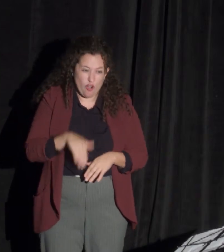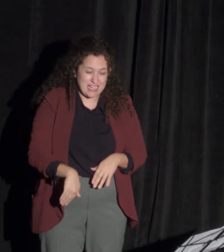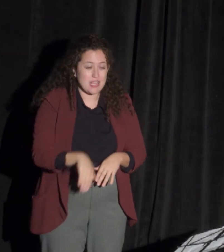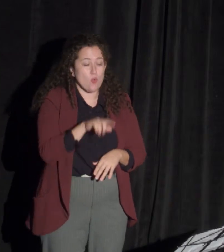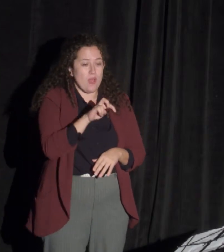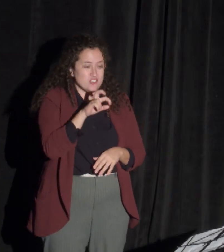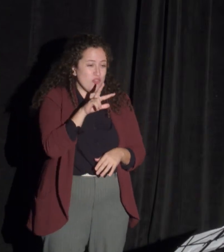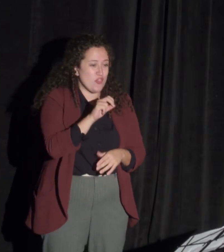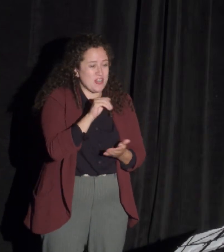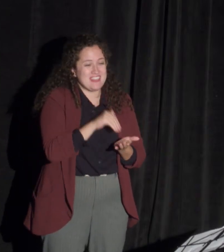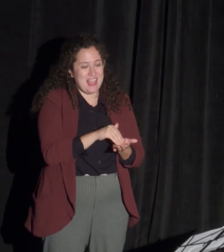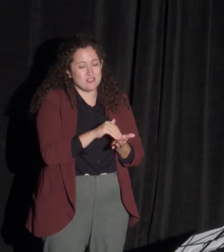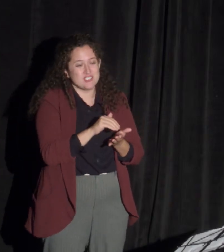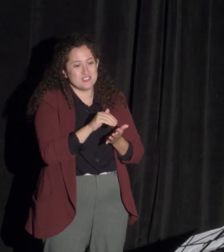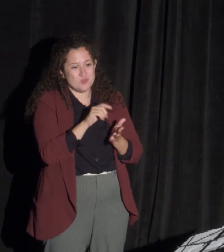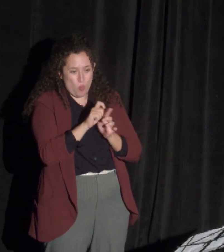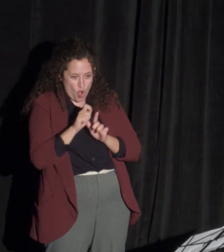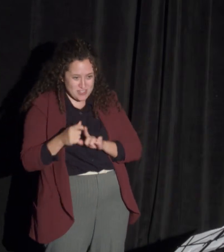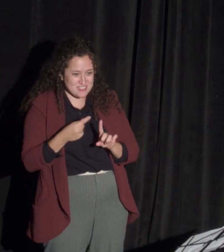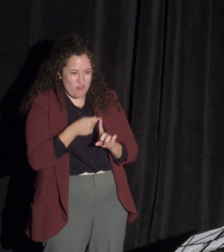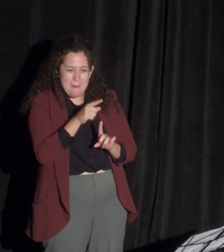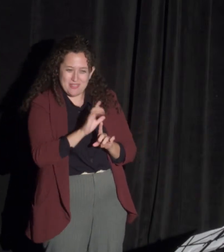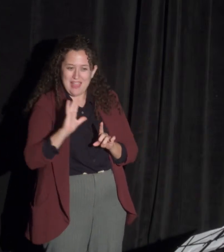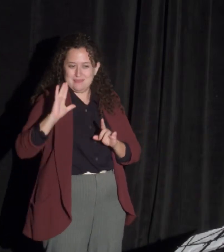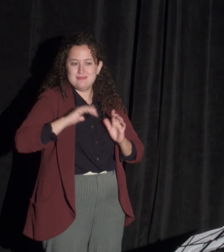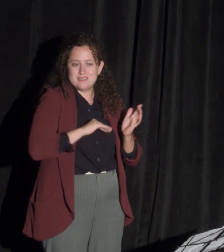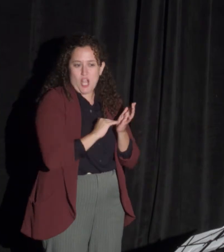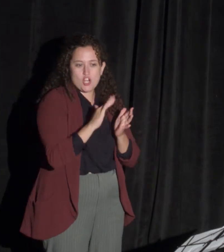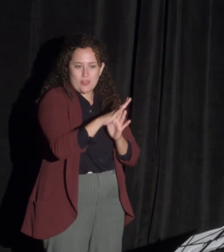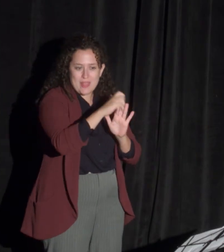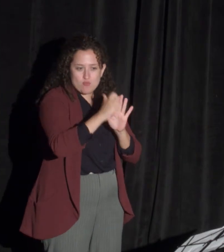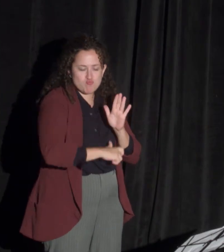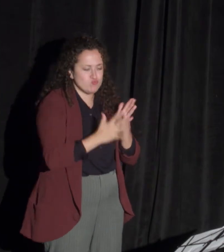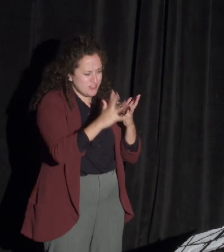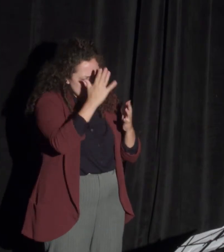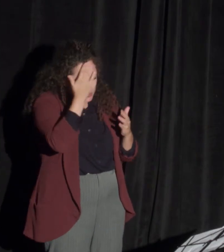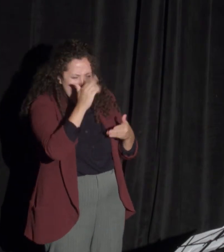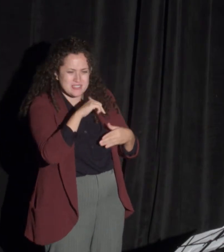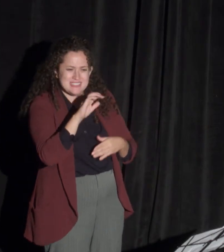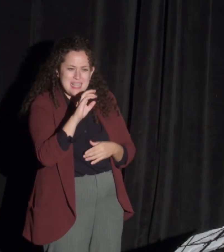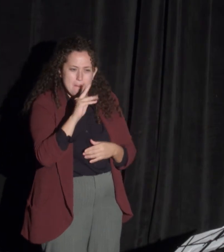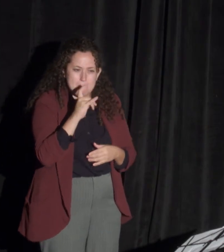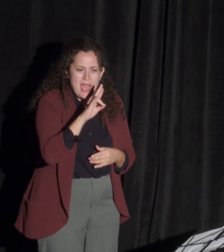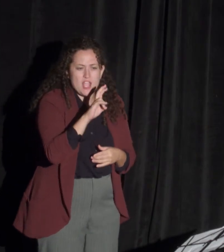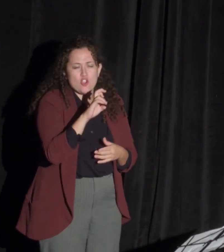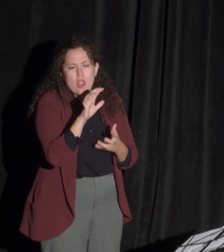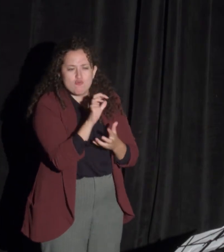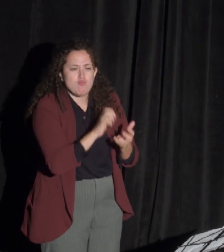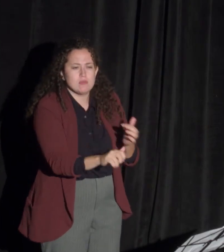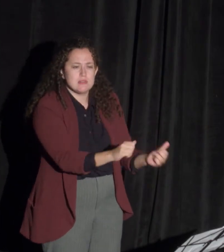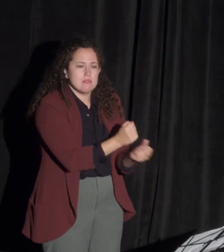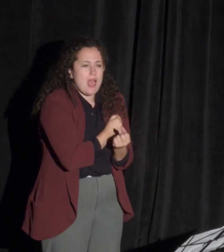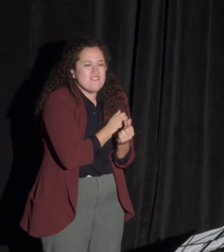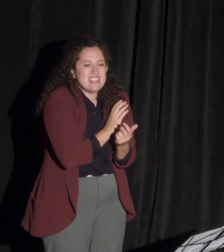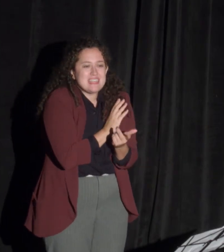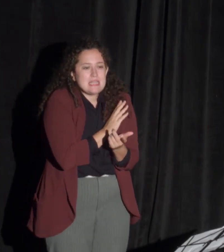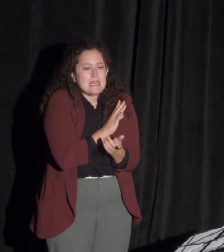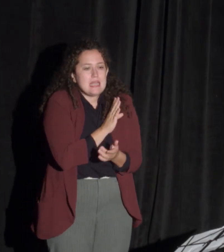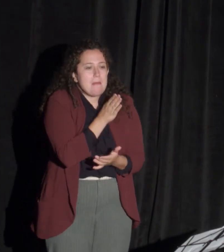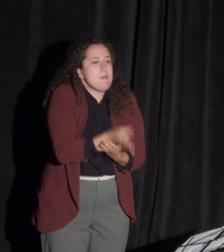who loves an empire and knows it's a corrosive love and an imposed love, I wanted to think about whether there were other